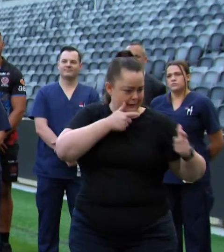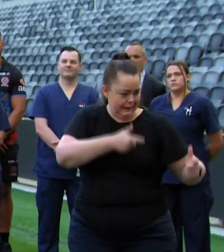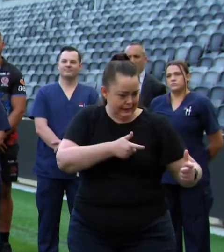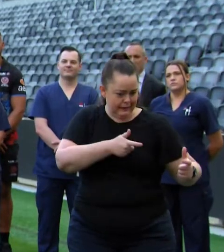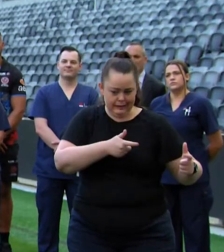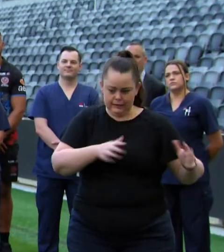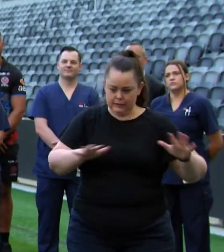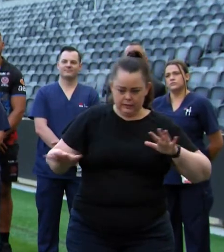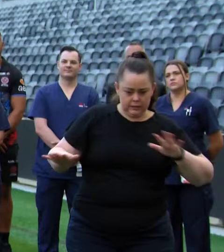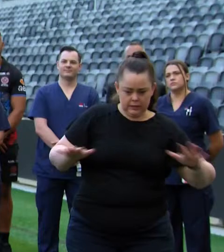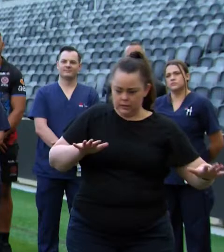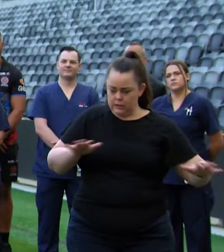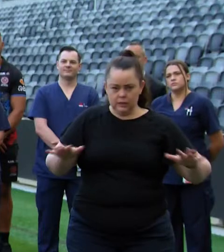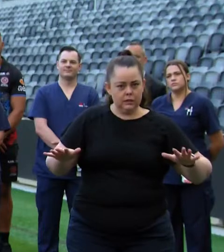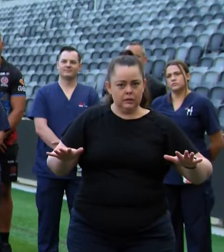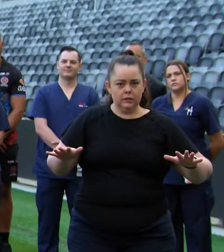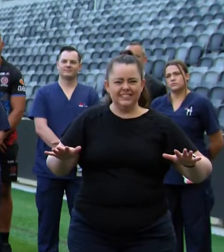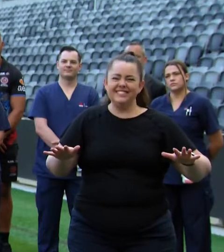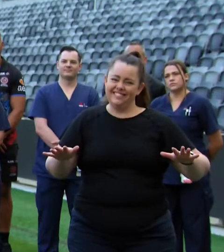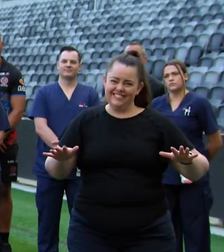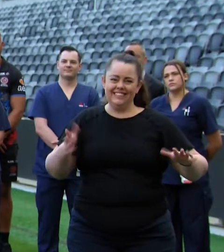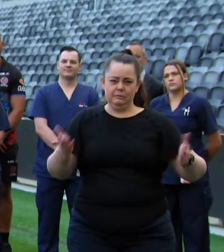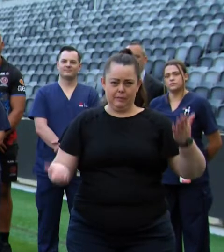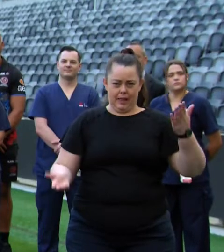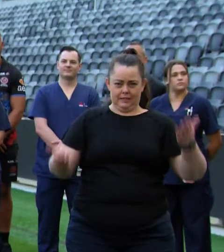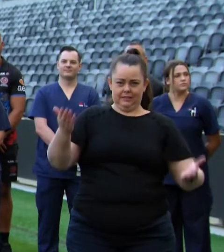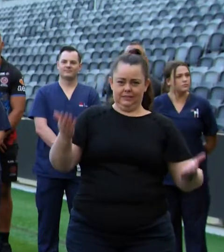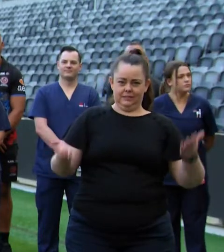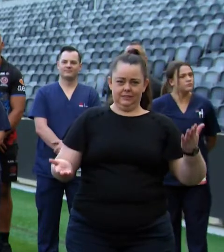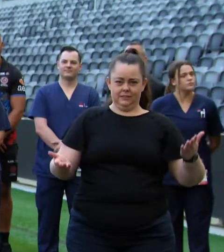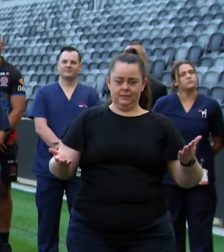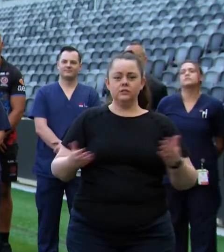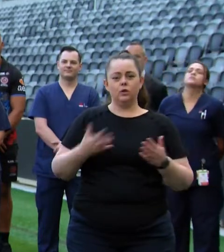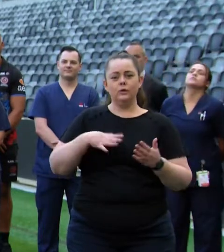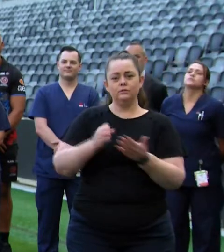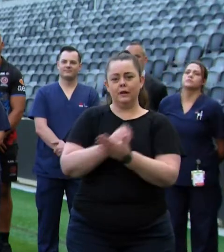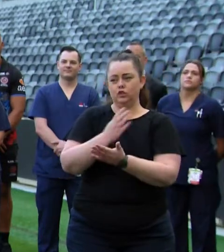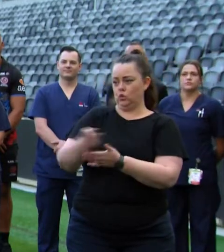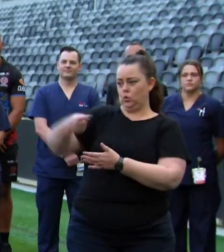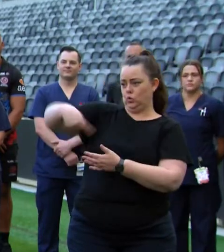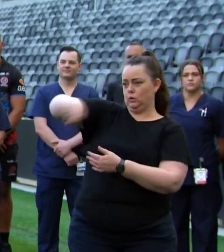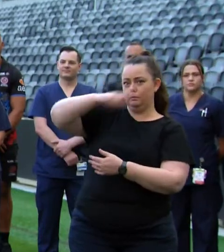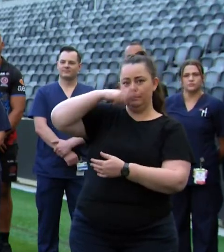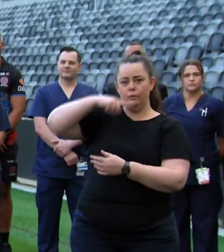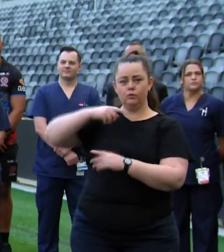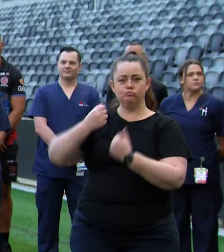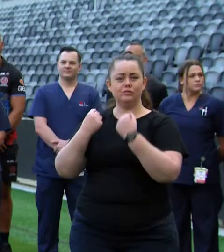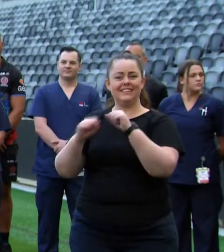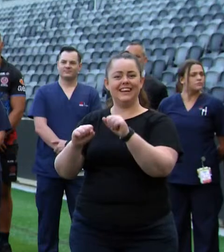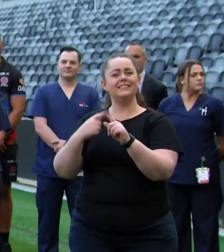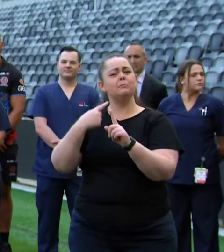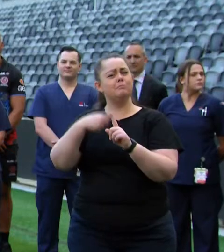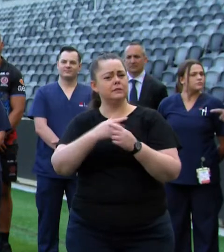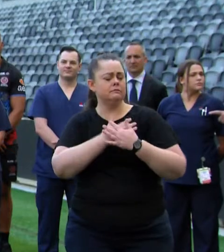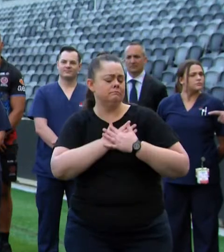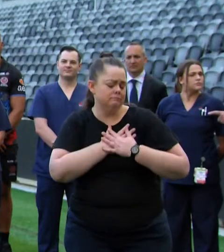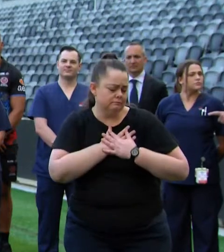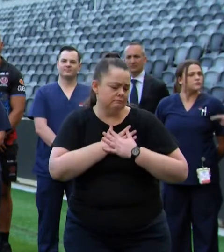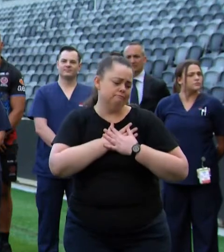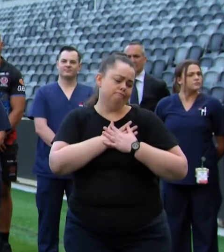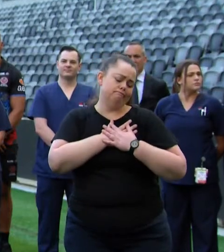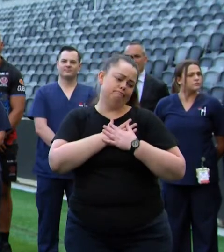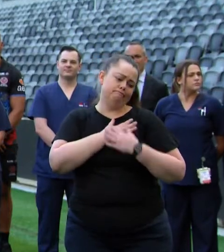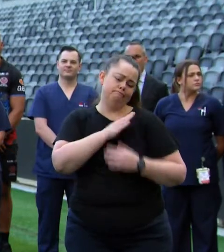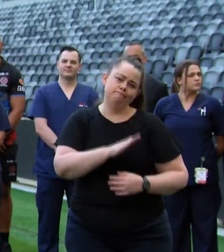want to make sure that people are protected in our hospital system, but ultimately as well, we need to have the compassion for people